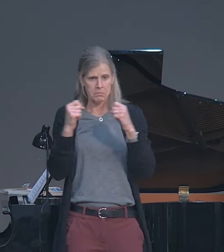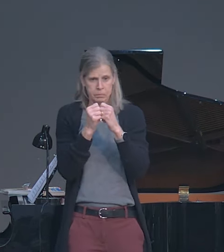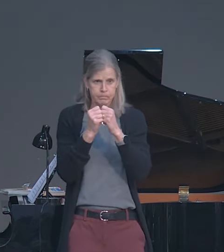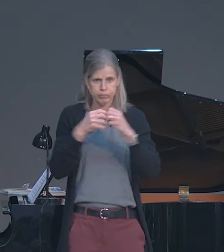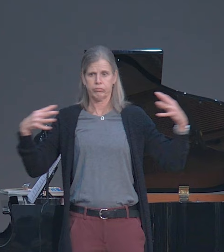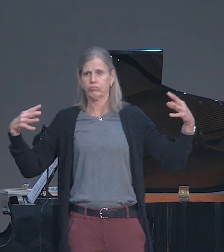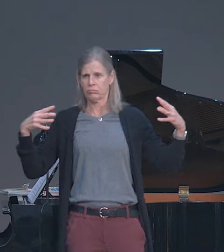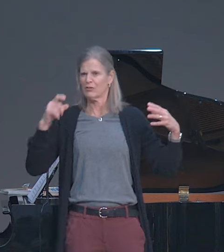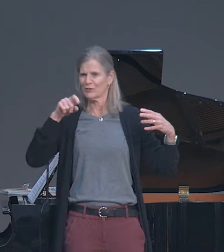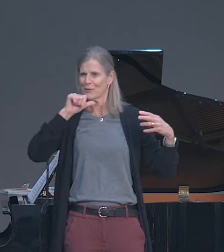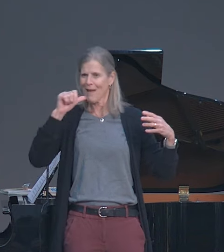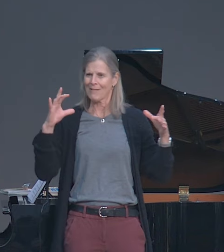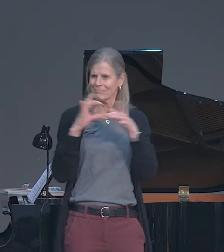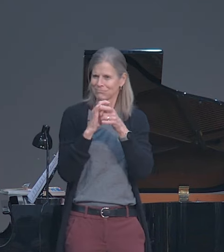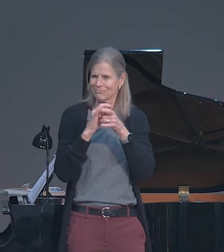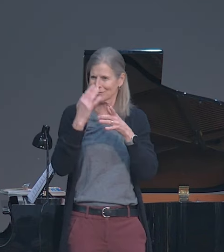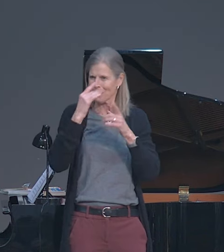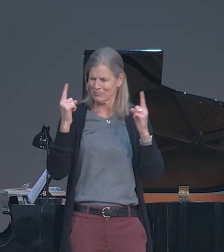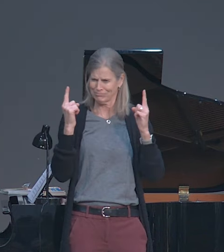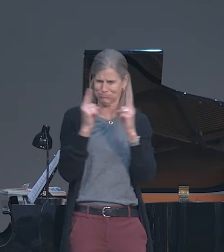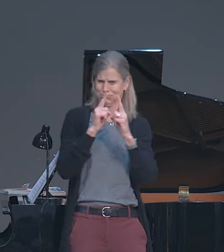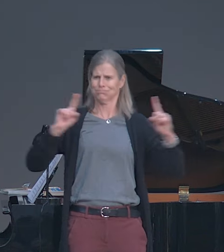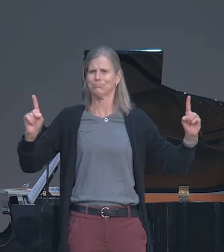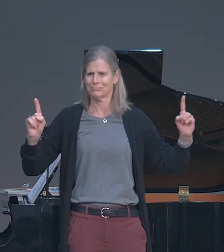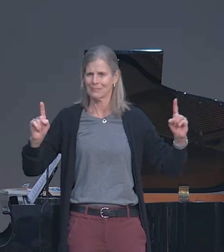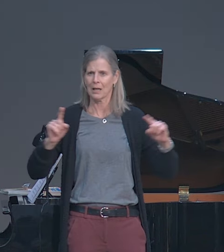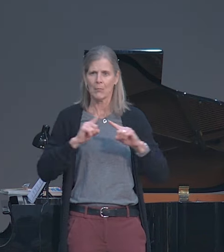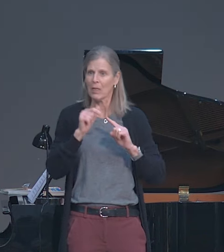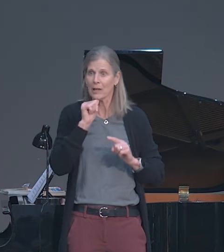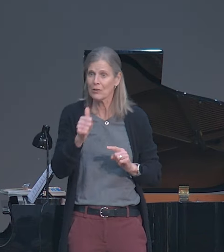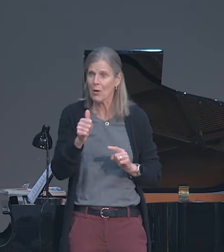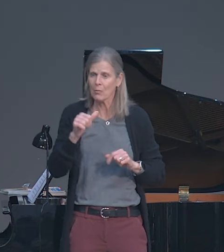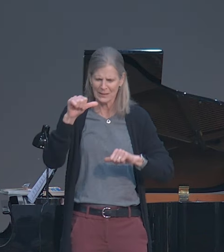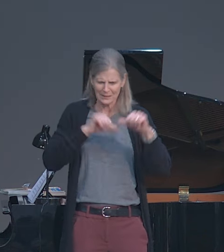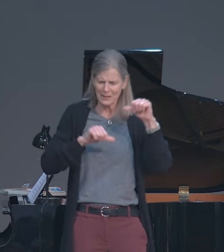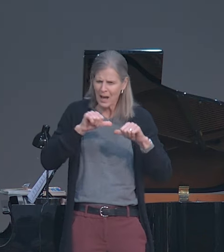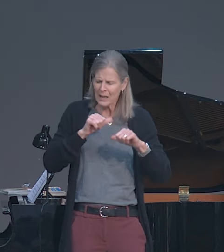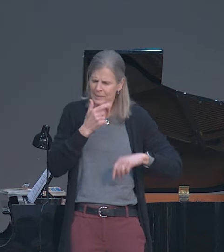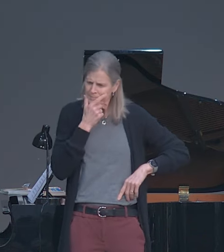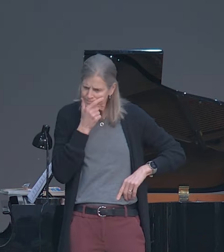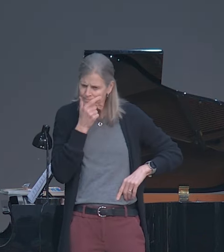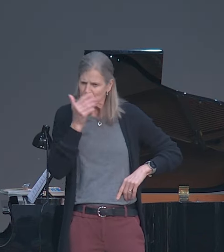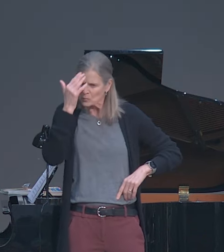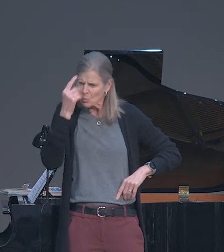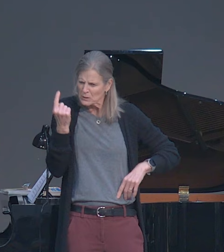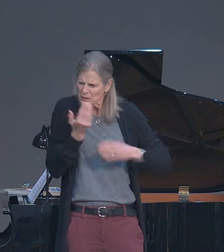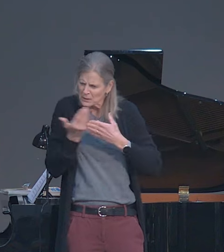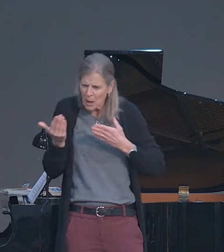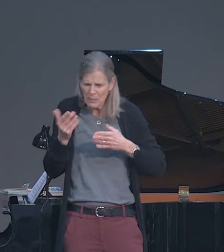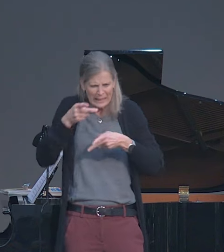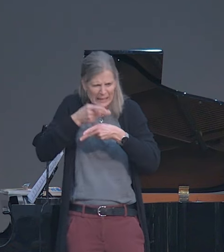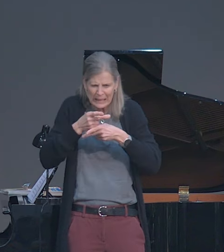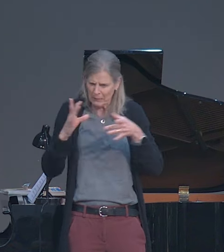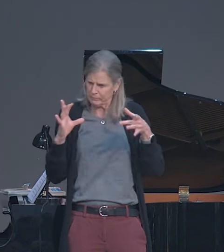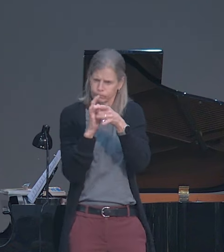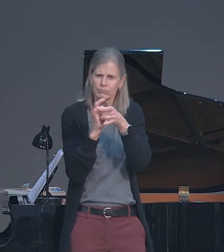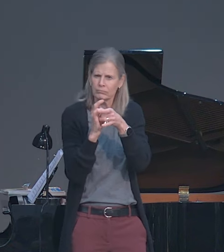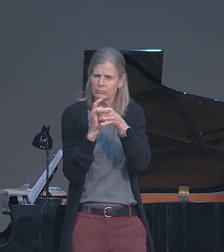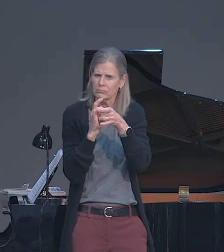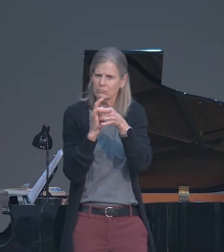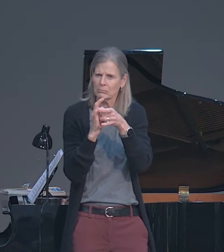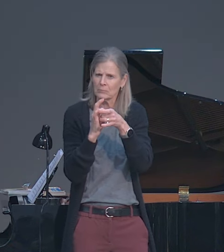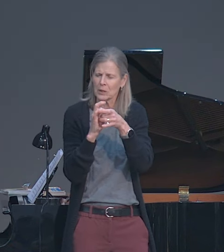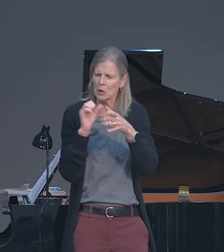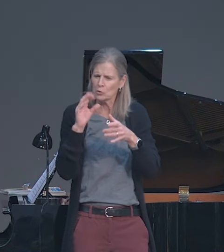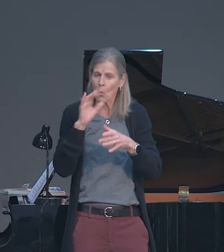each other and blow apart, but they don't. Scientists know that there's something that has to keep them together. And